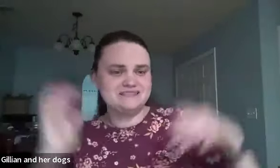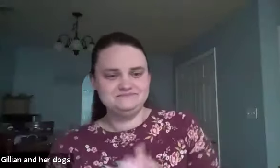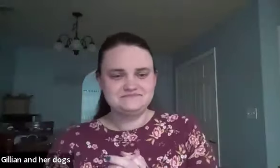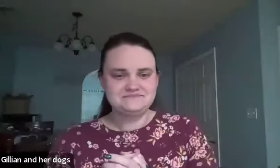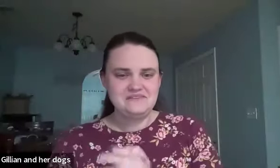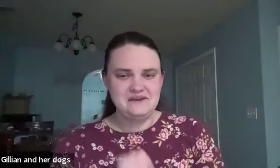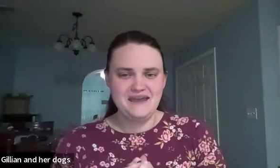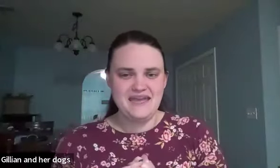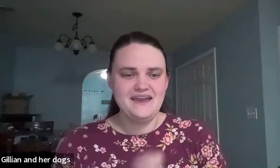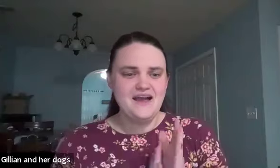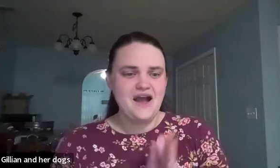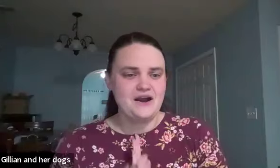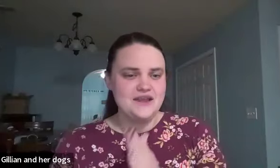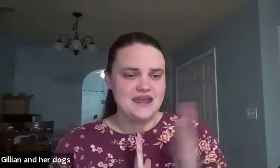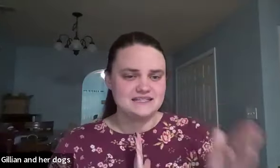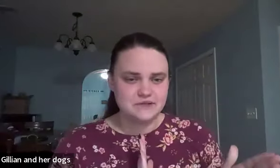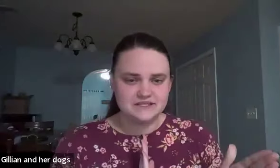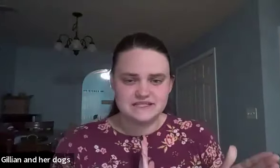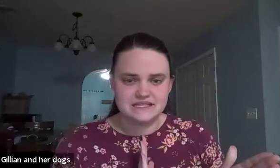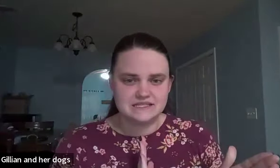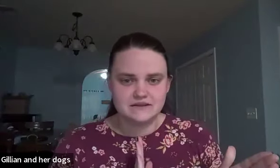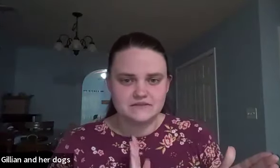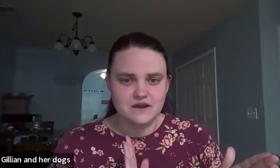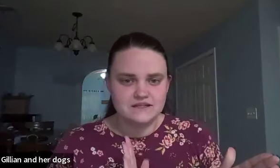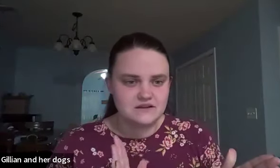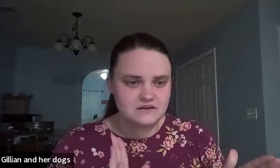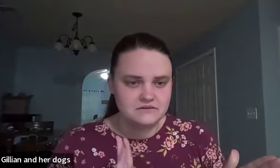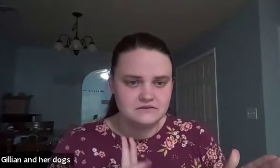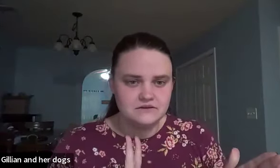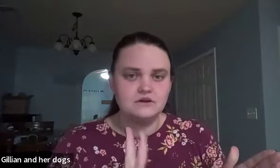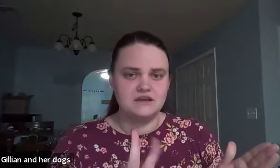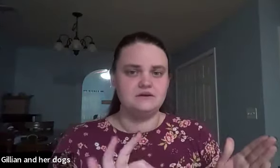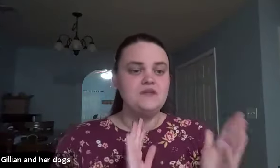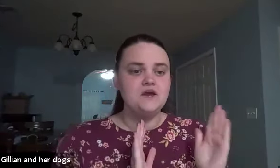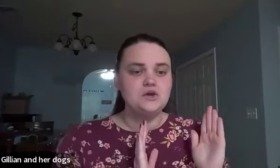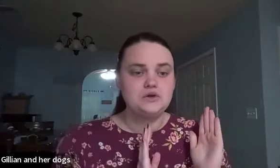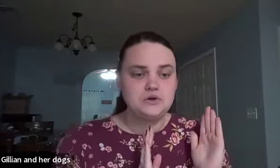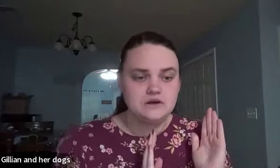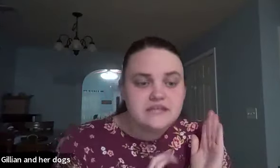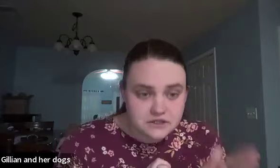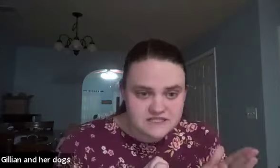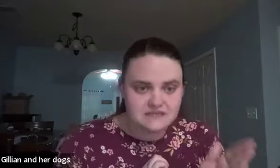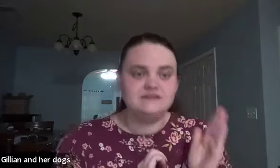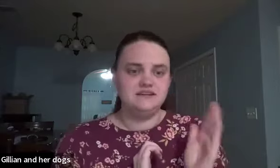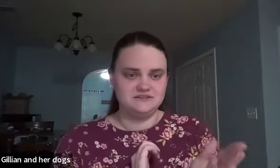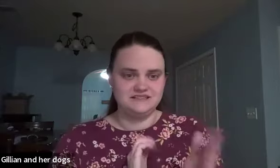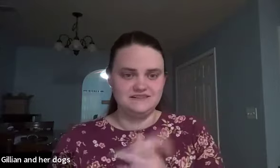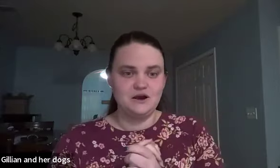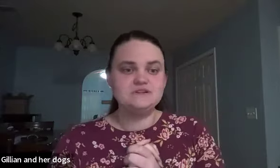applause. Okay. Our next person is, I thought I saw, no, okay, good. Kirsten. I almost